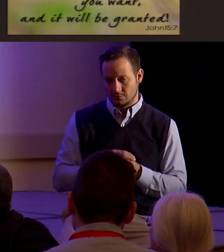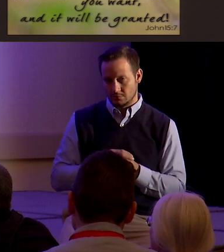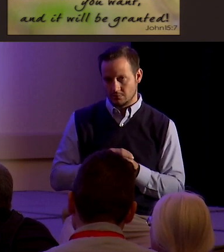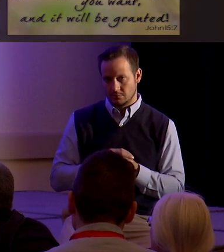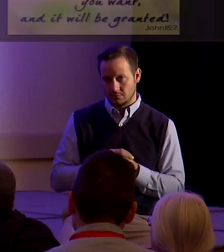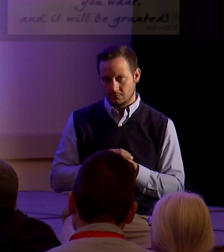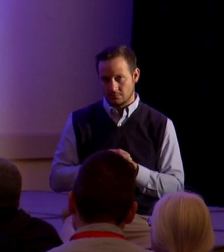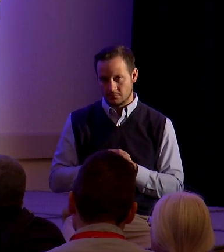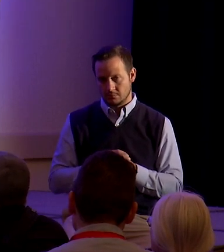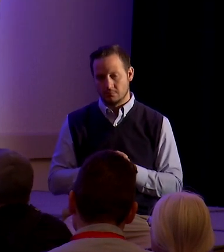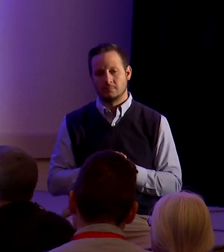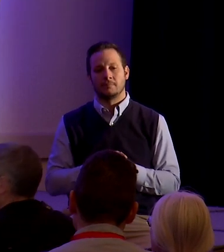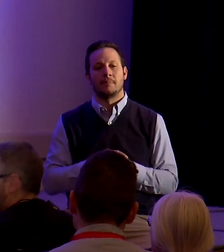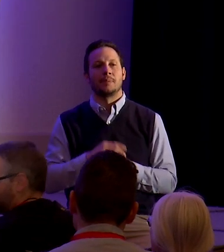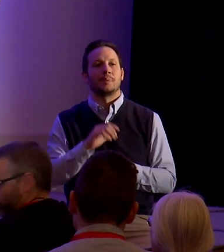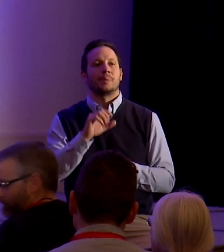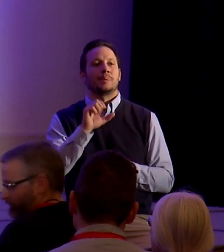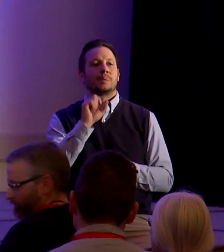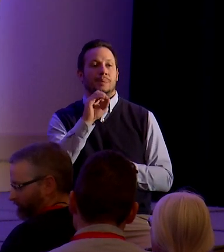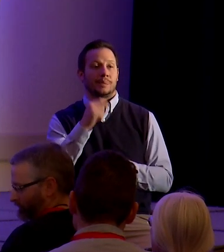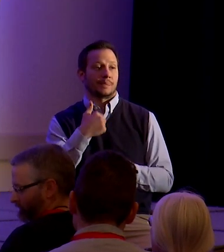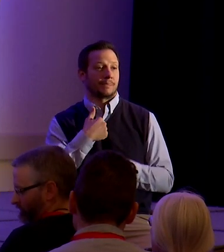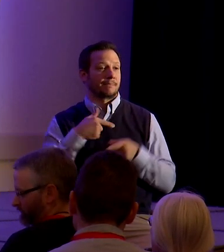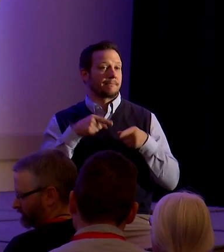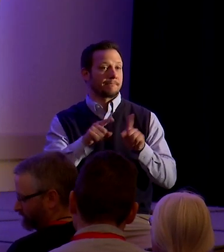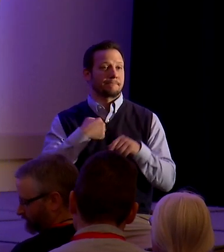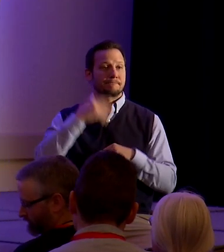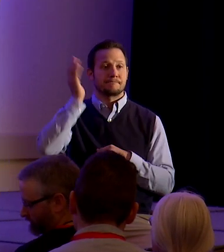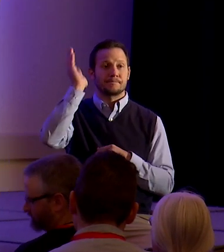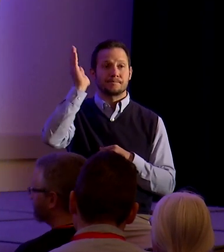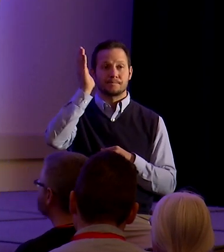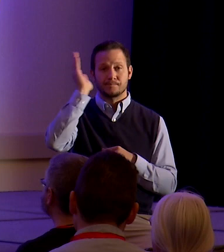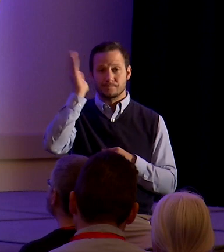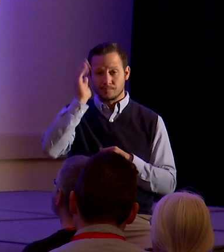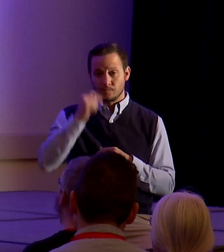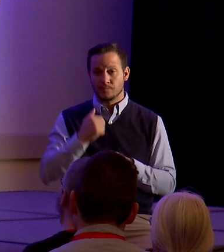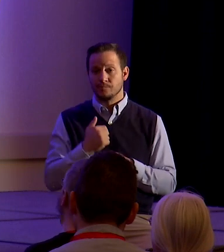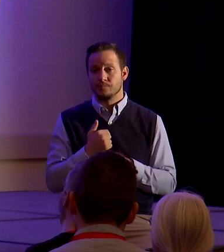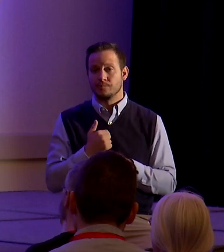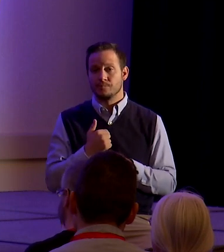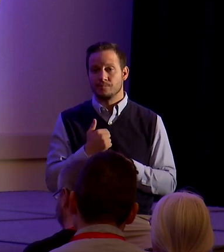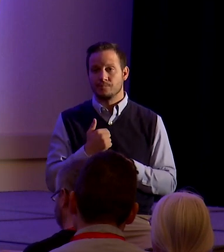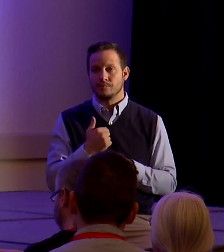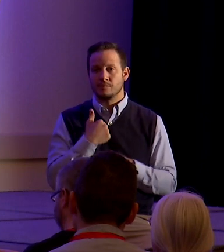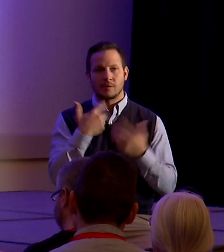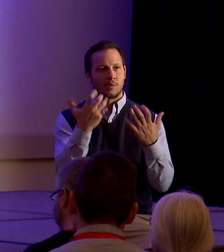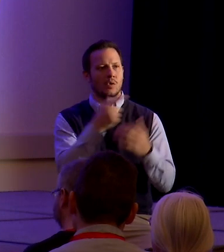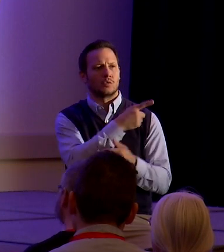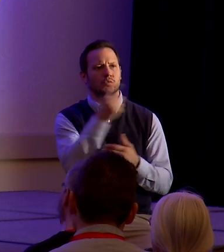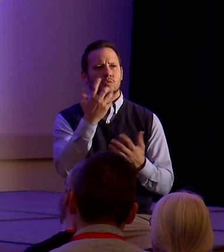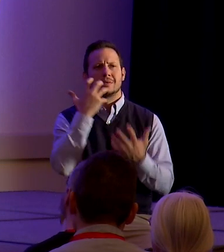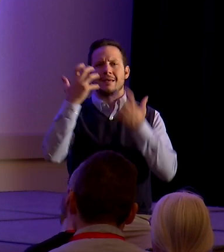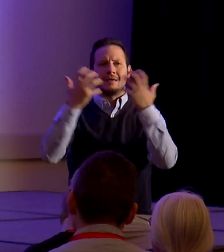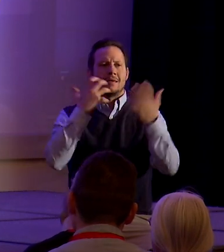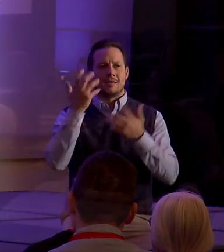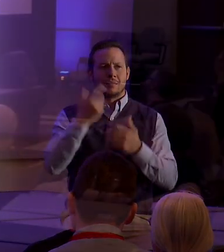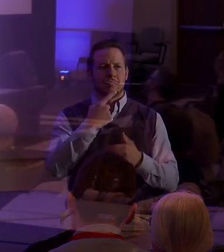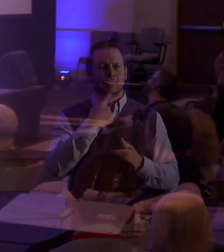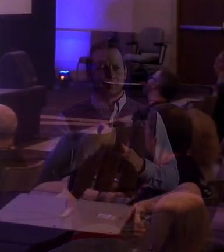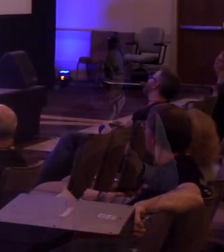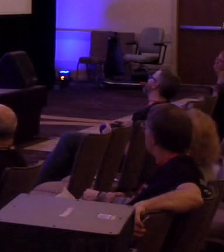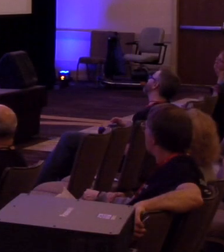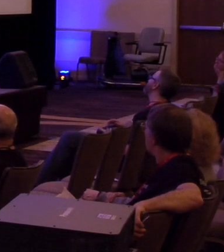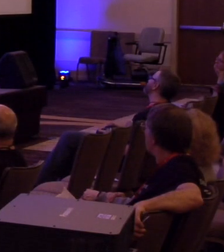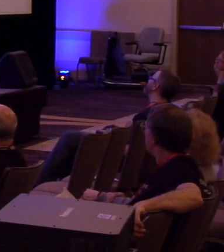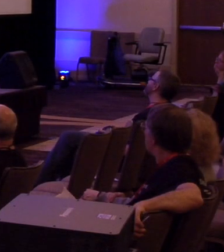So saying all of that, one thing I like to ask when I'm giving this talk is just shout out everybody, what